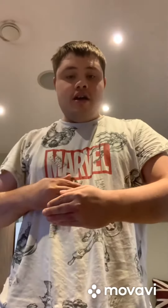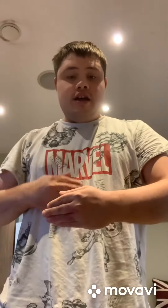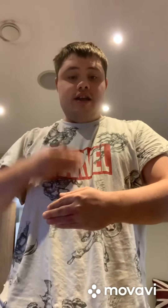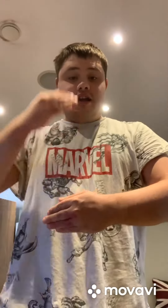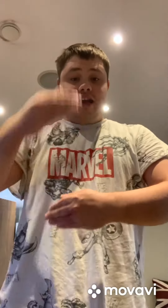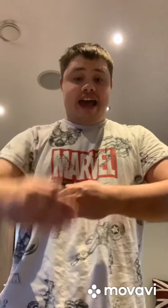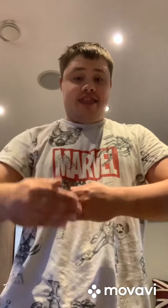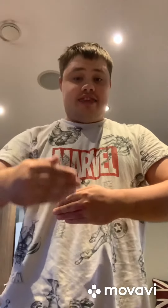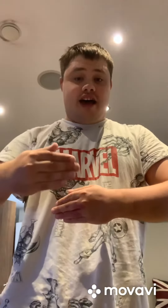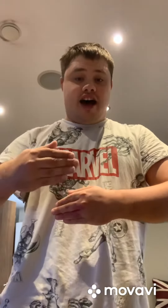Later.